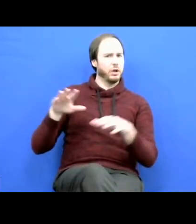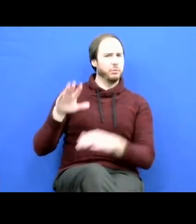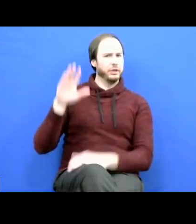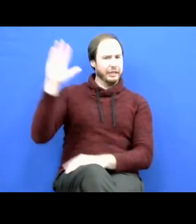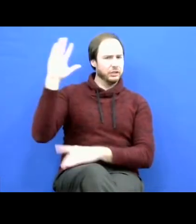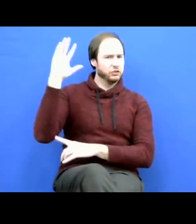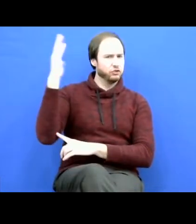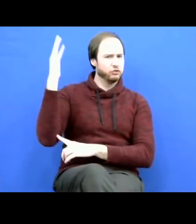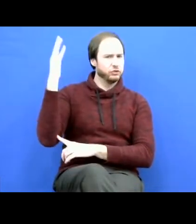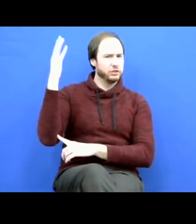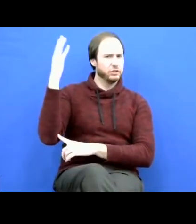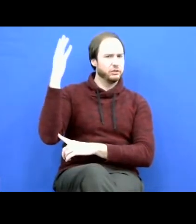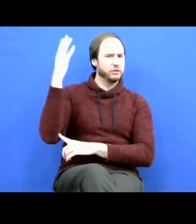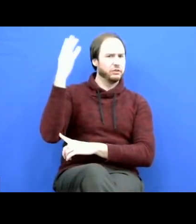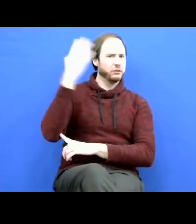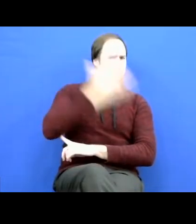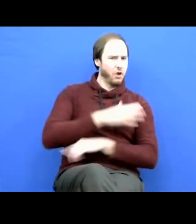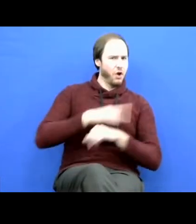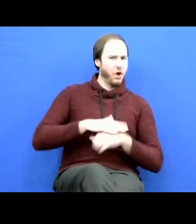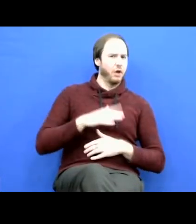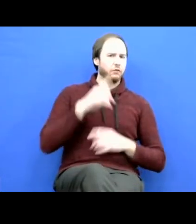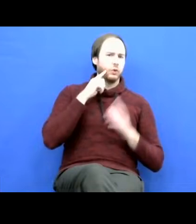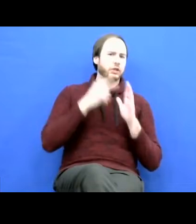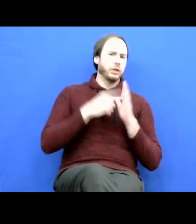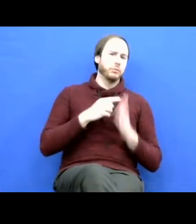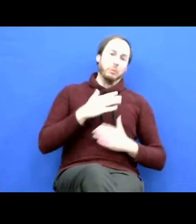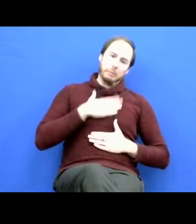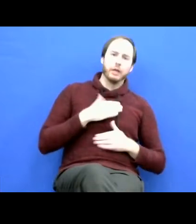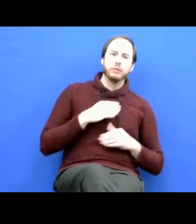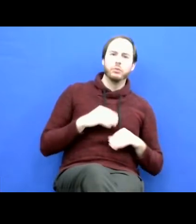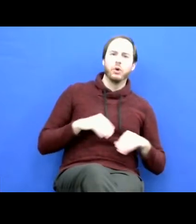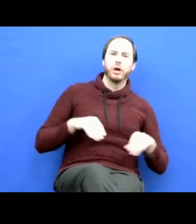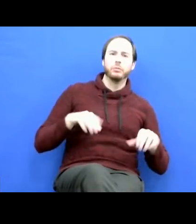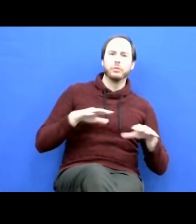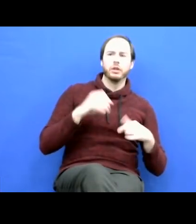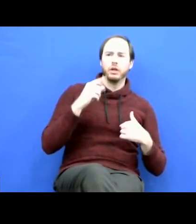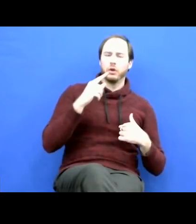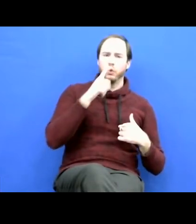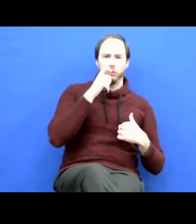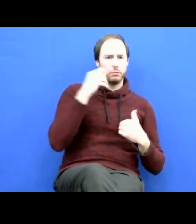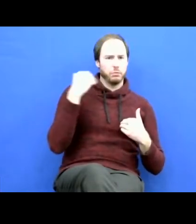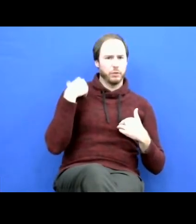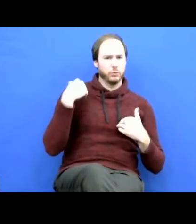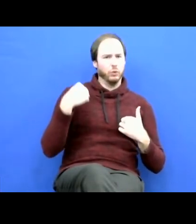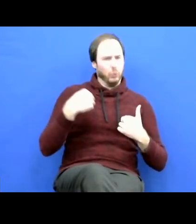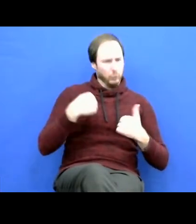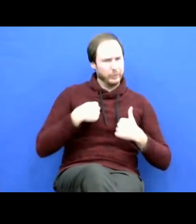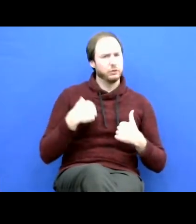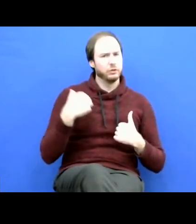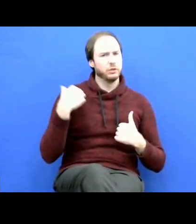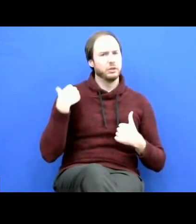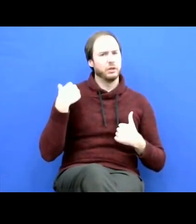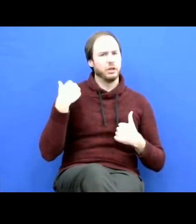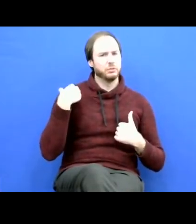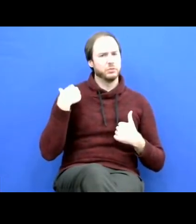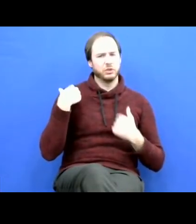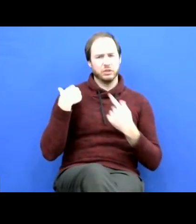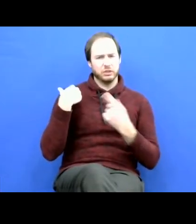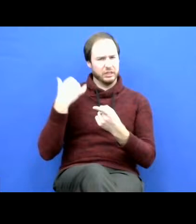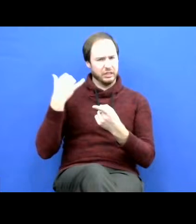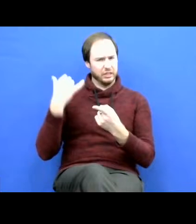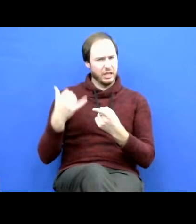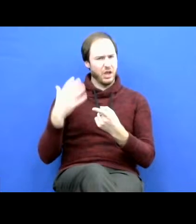land, because a tree on his property already did fall onto our land and we had to take care of it. So I'm trying to figure out, I